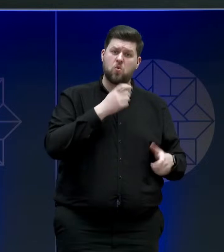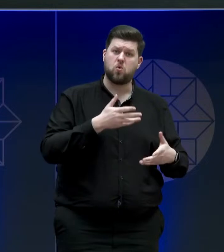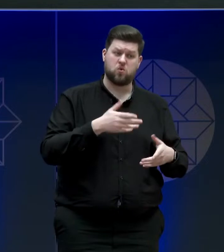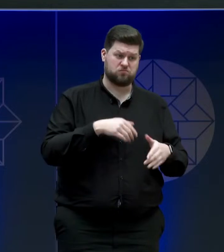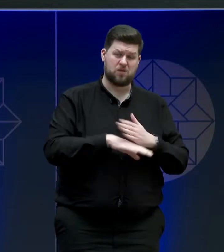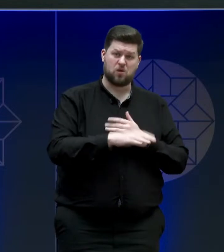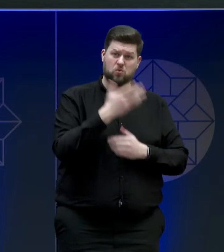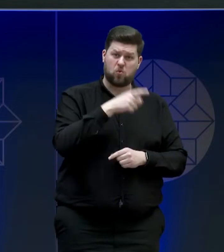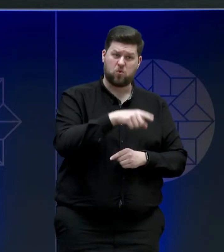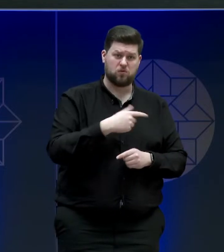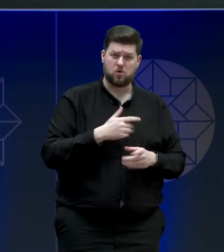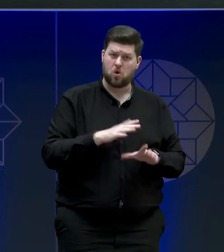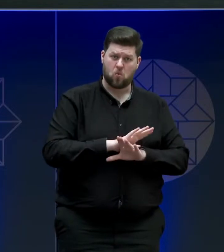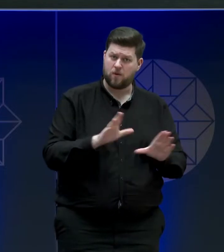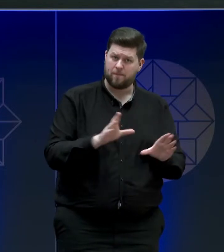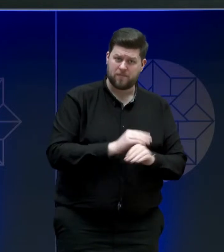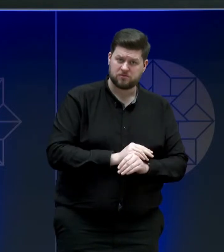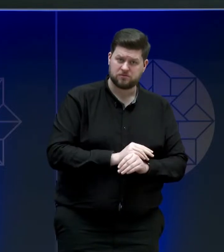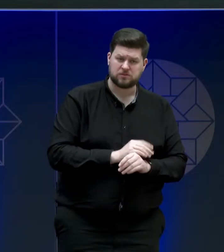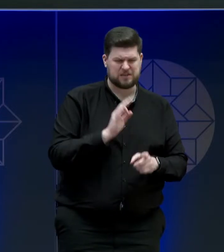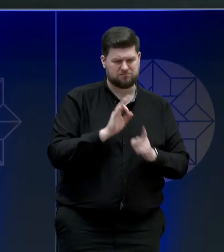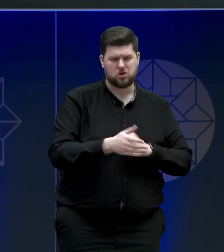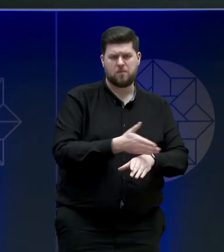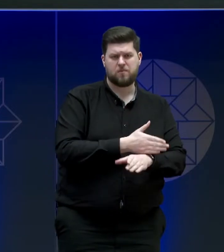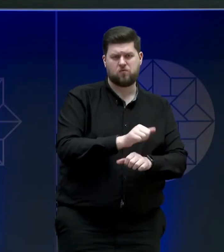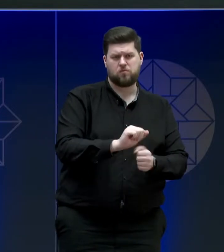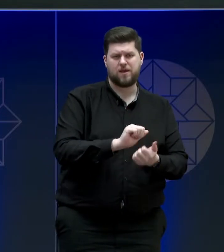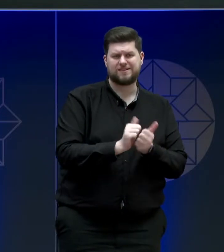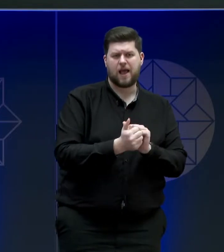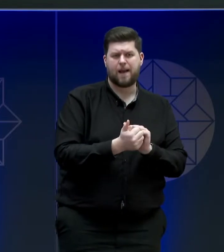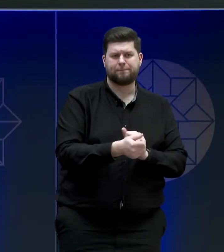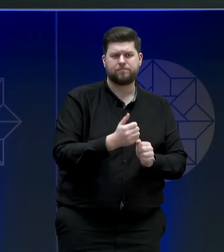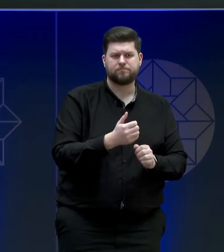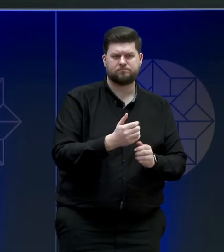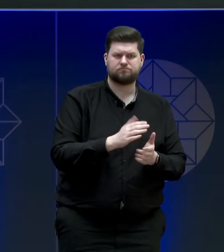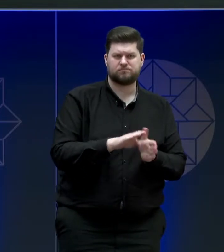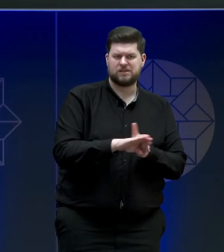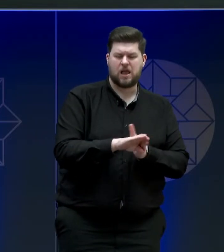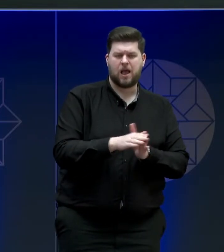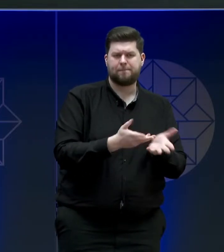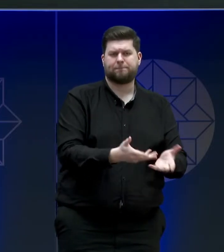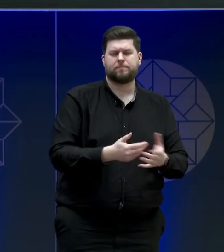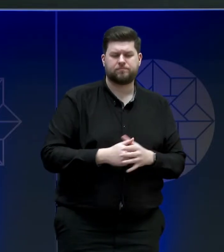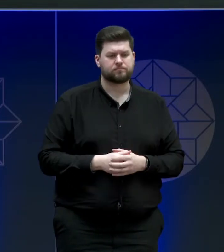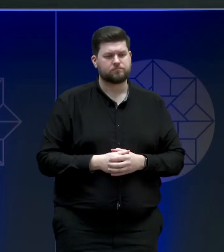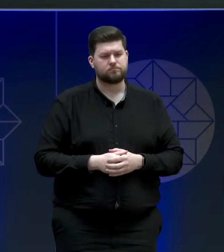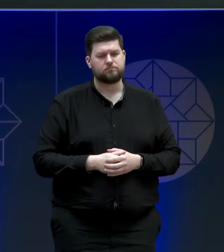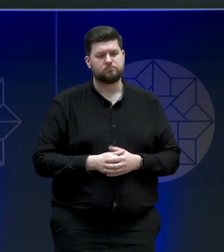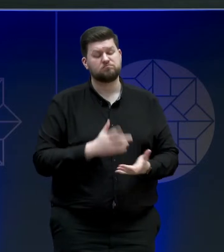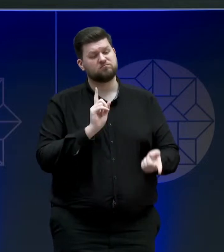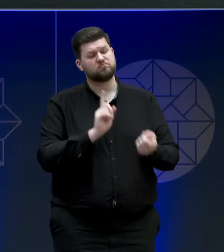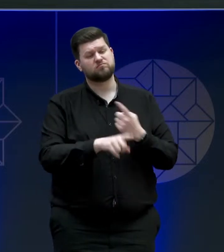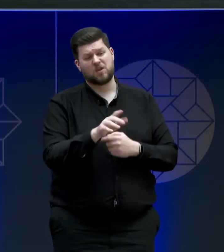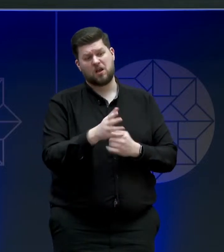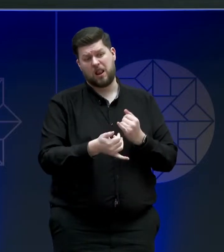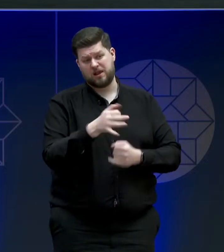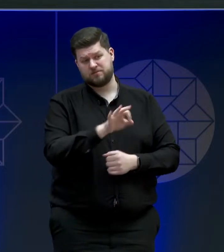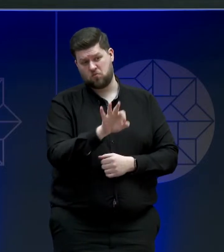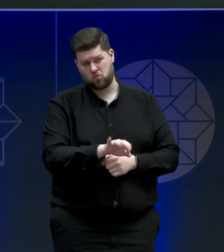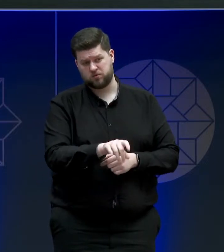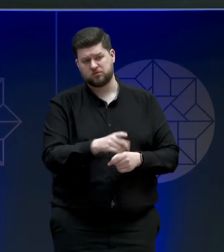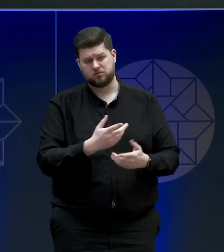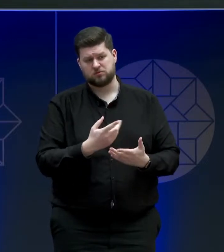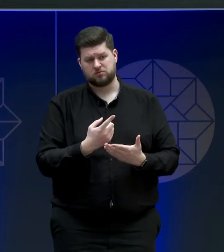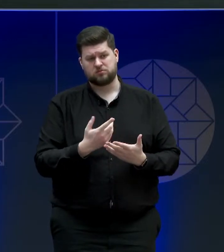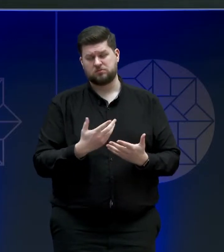on learning, particularly in the run-up to prelims. Well, on that last point, Kieran, on the information I have available to